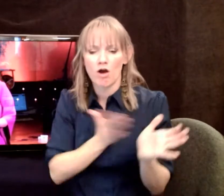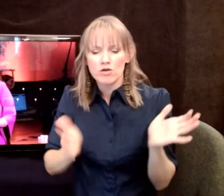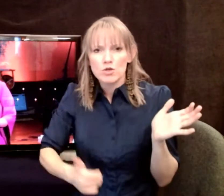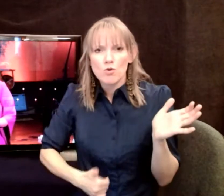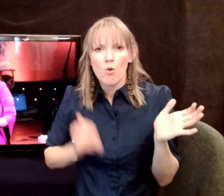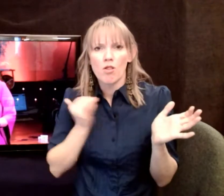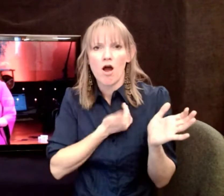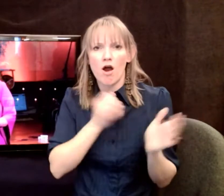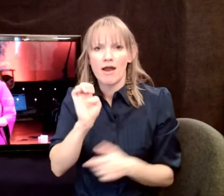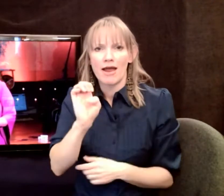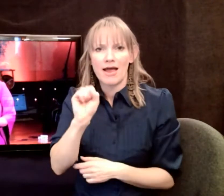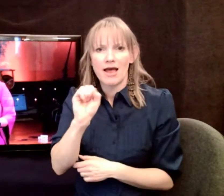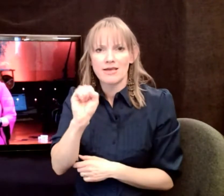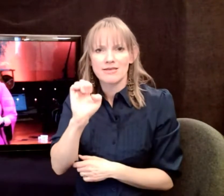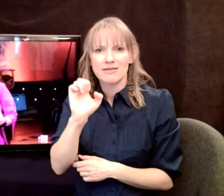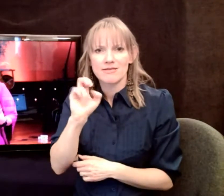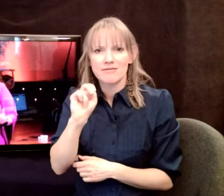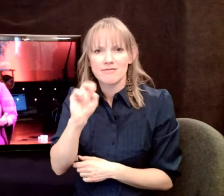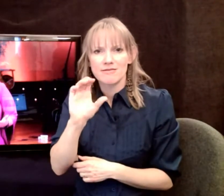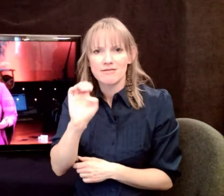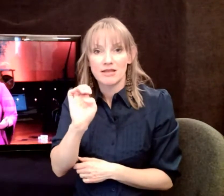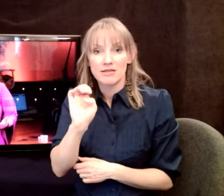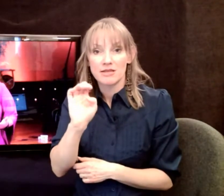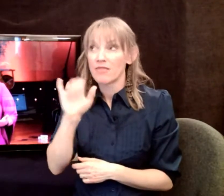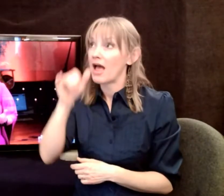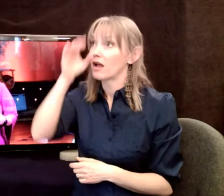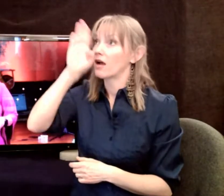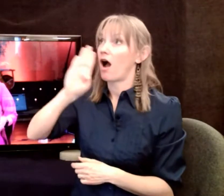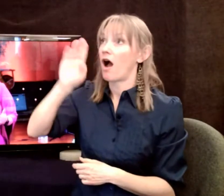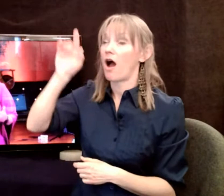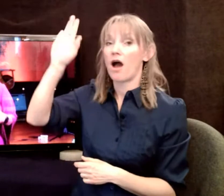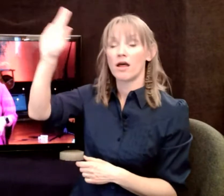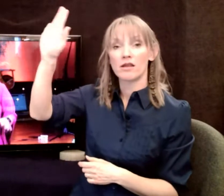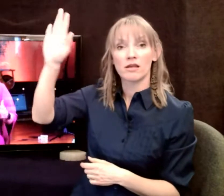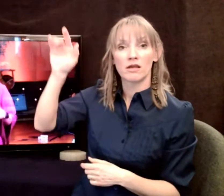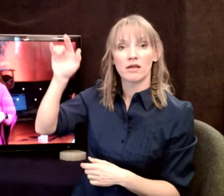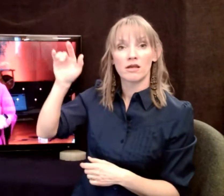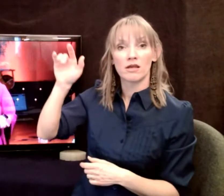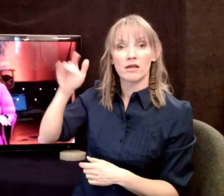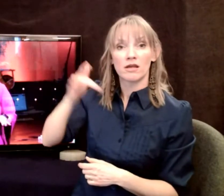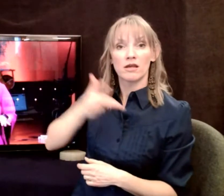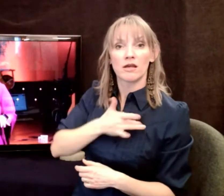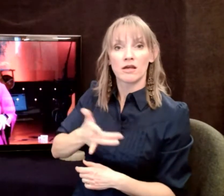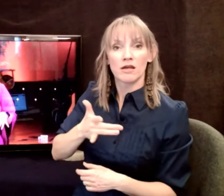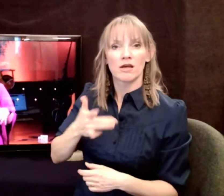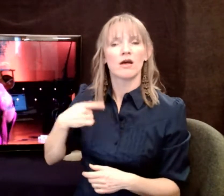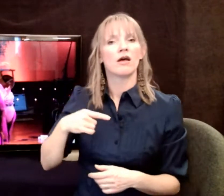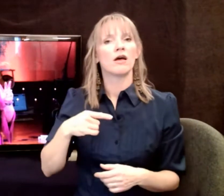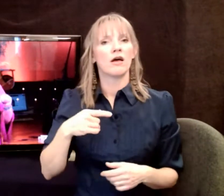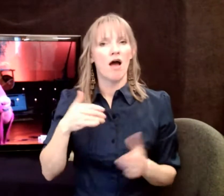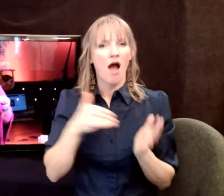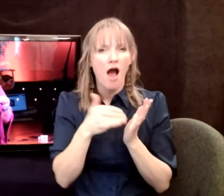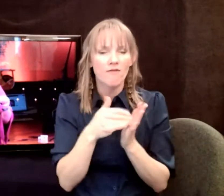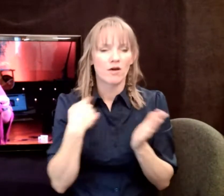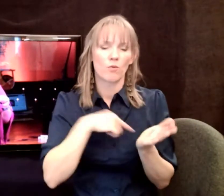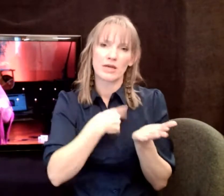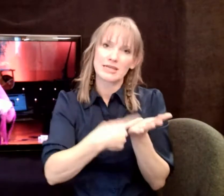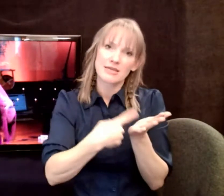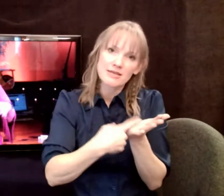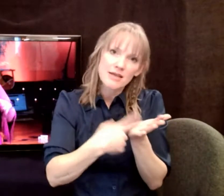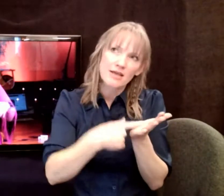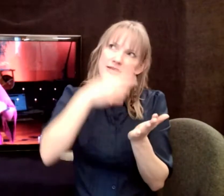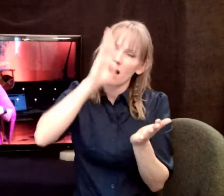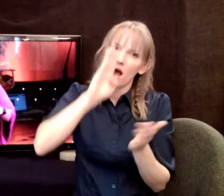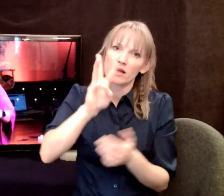essence? And I wondered, is it God's will? We have a lot of conversation in our initial classes about God's will and